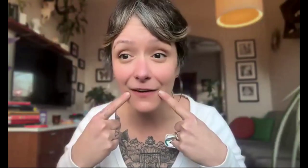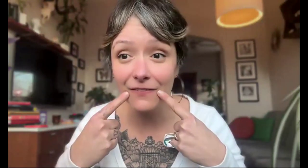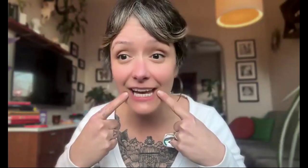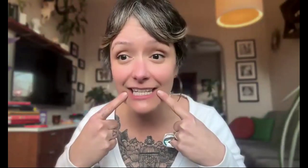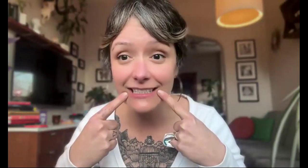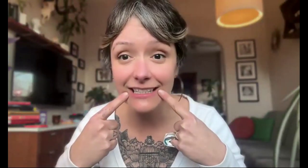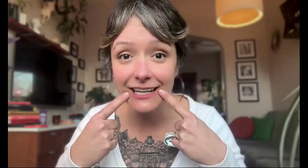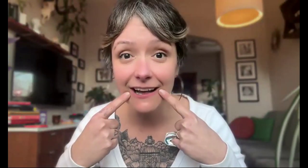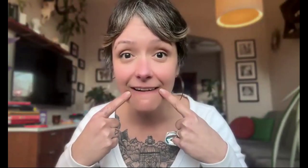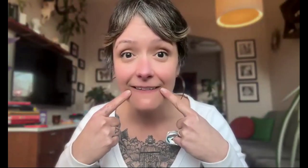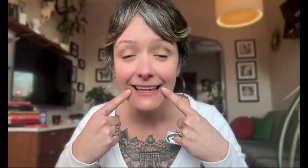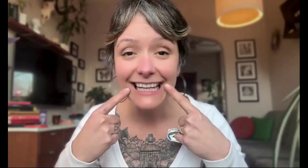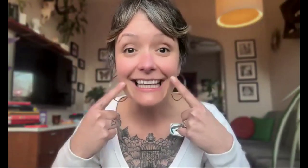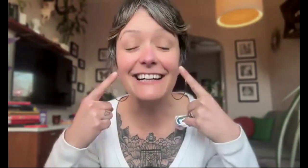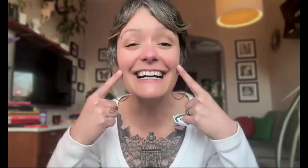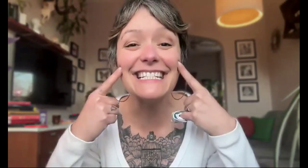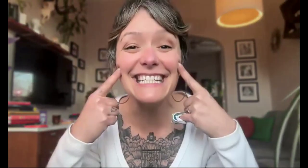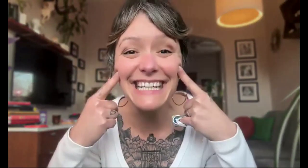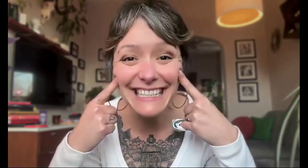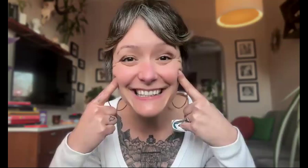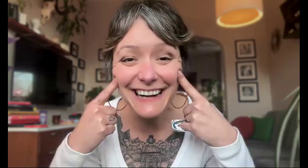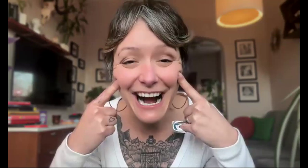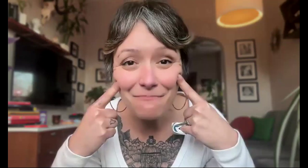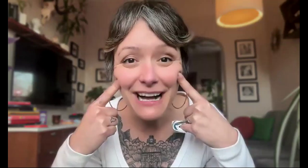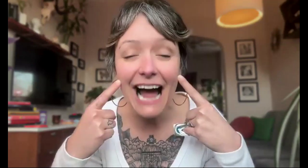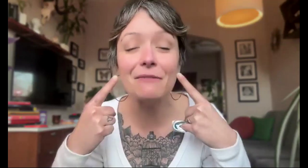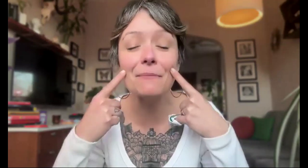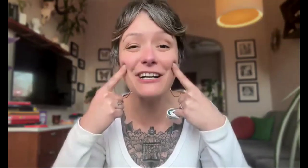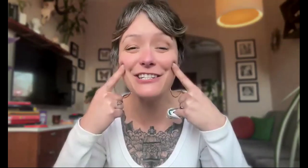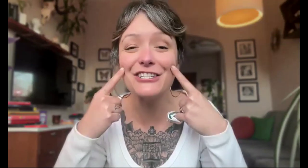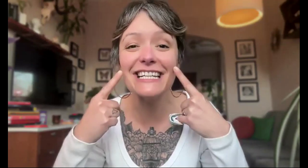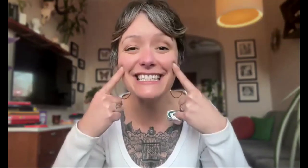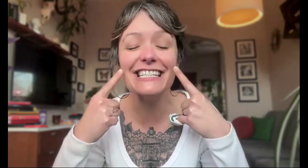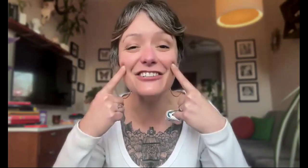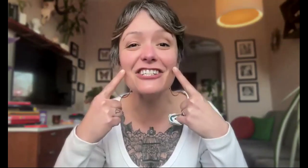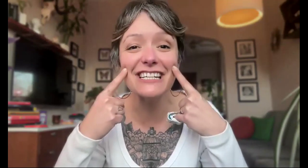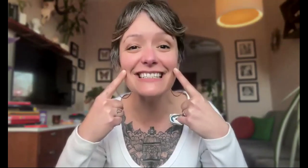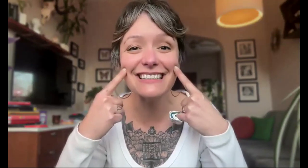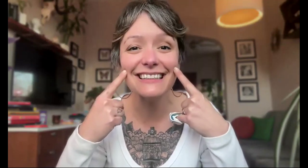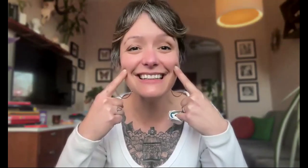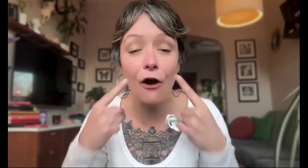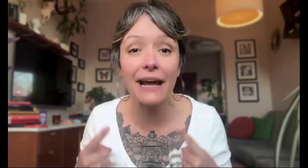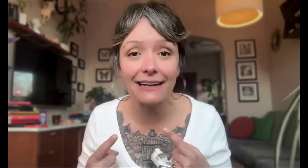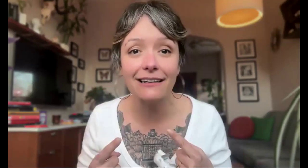their face. Their cheeks are up. Everybody point to your cheeks. These are your cheeks. Okay,